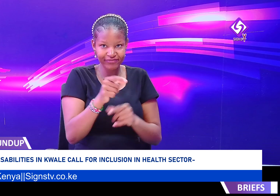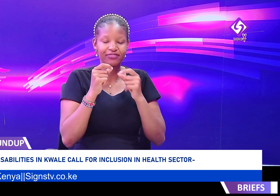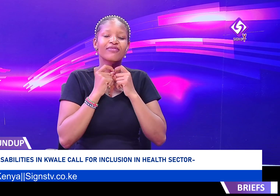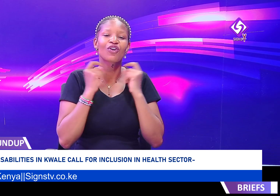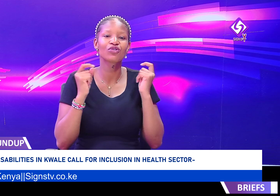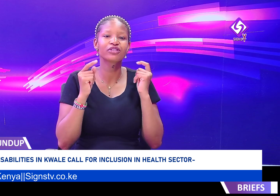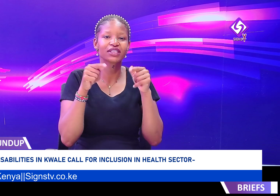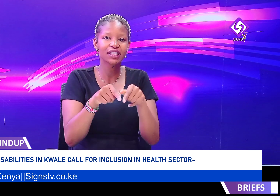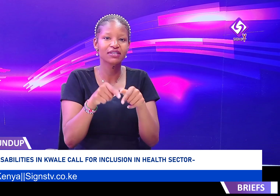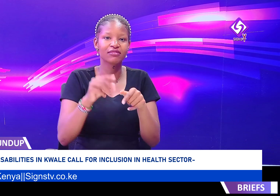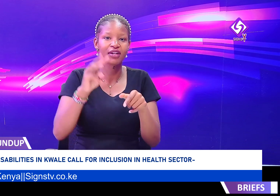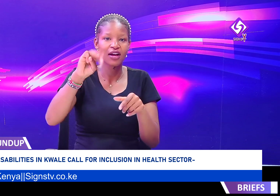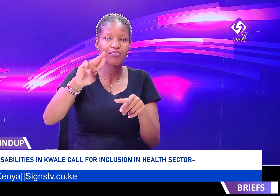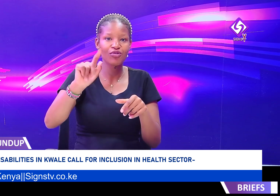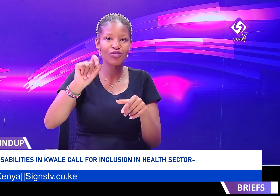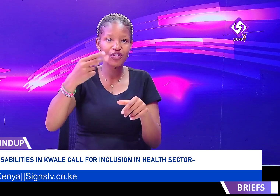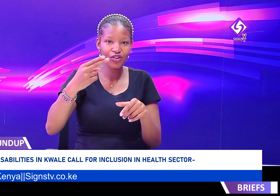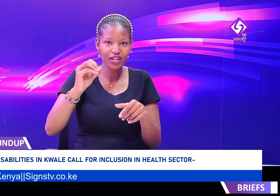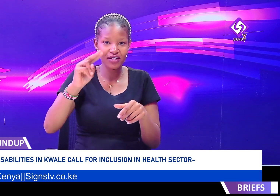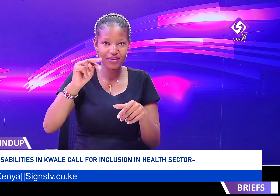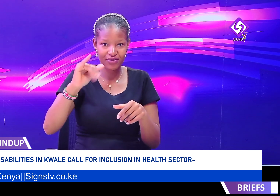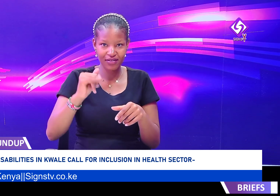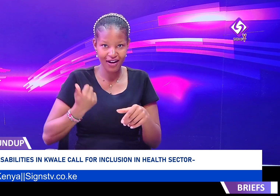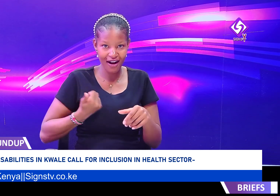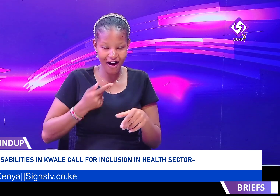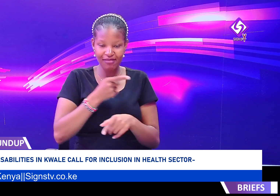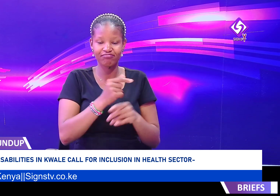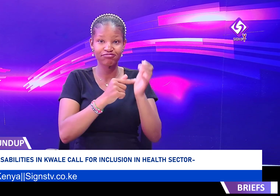President William Ruto hosted Trufena Muthoni at State House on Monday,